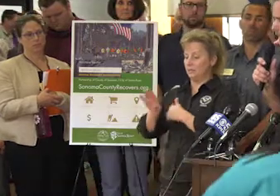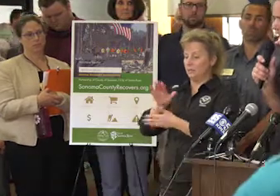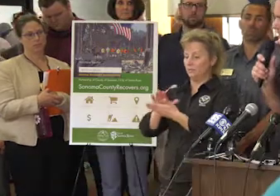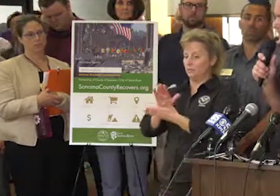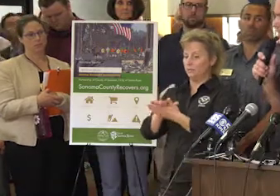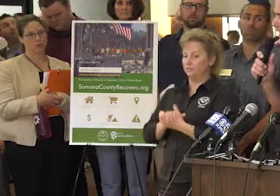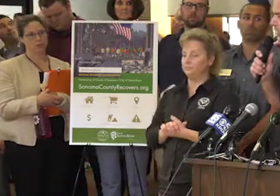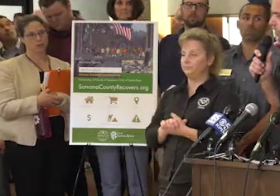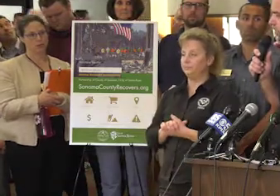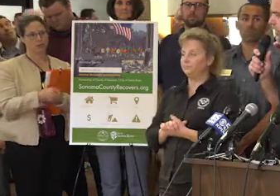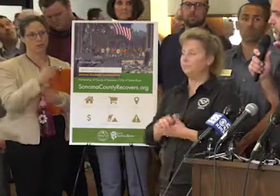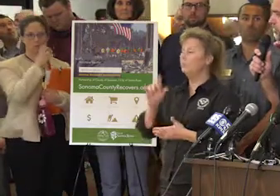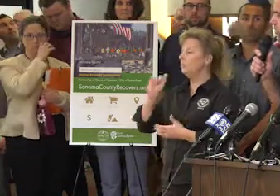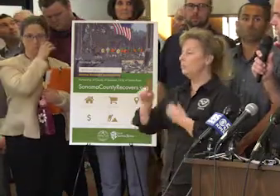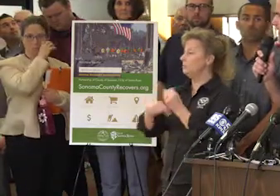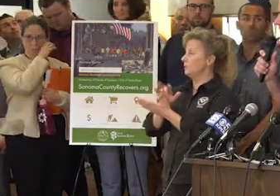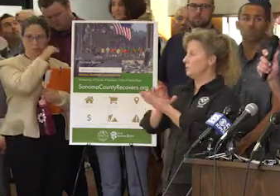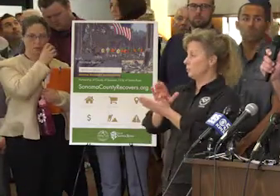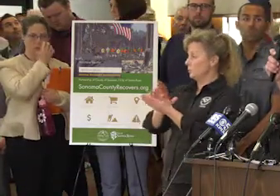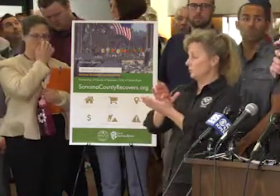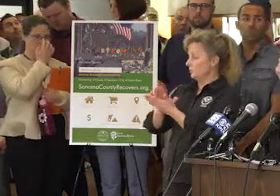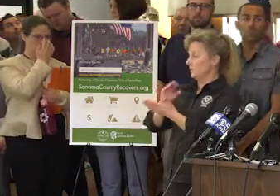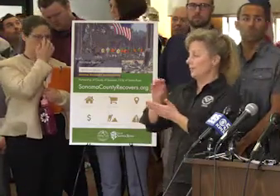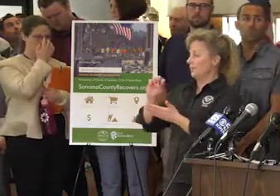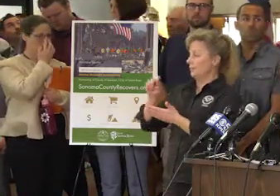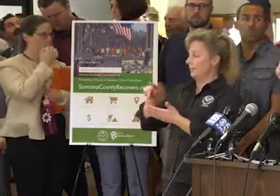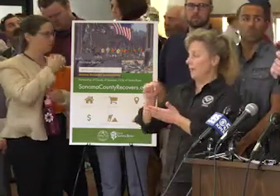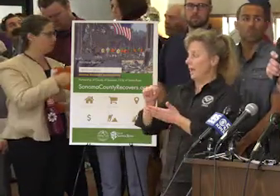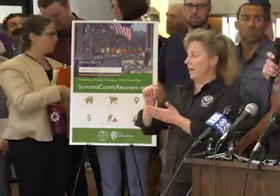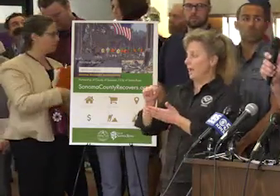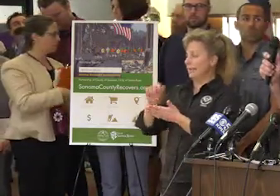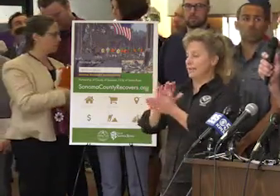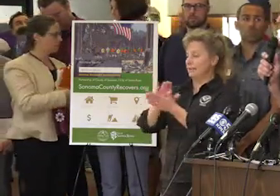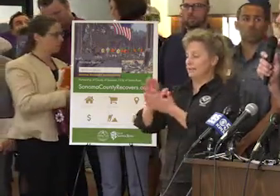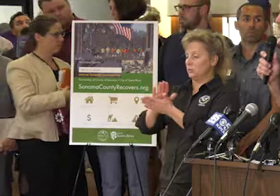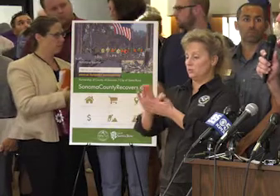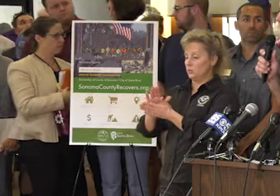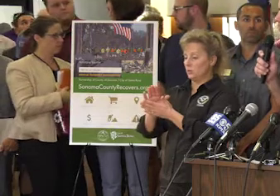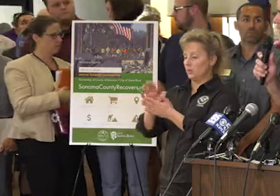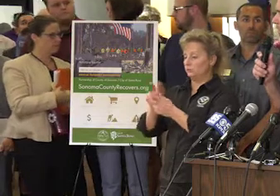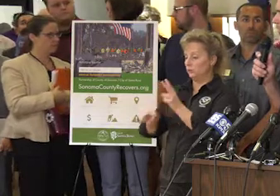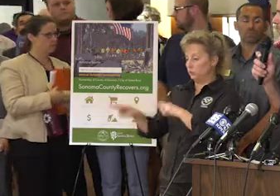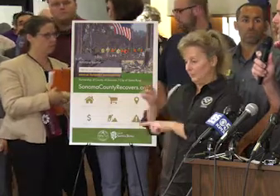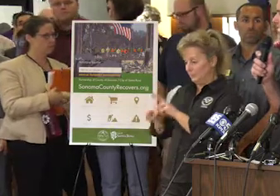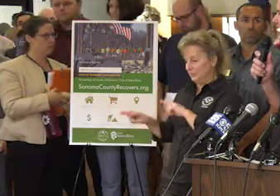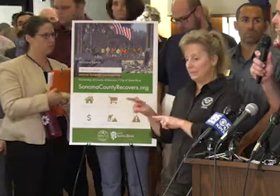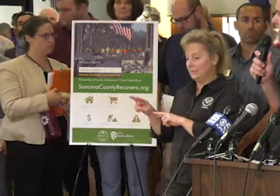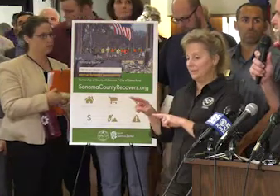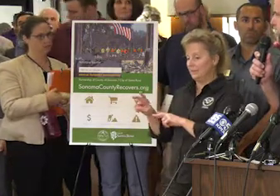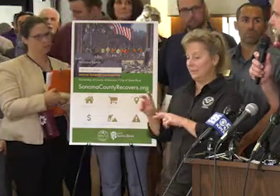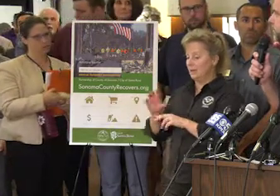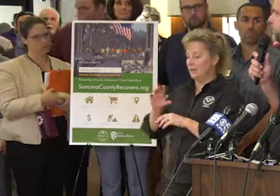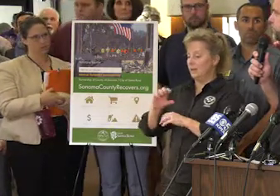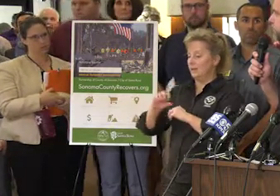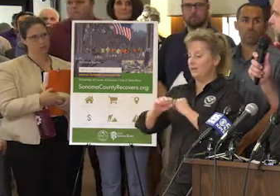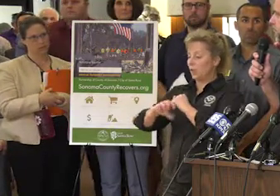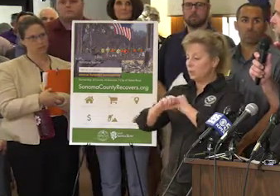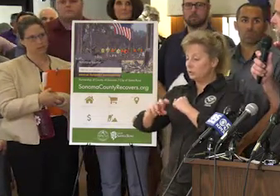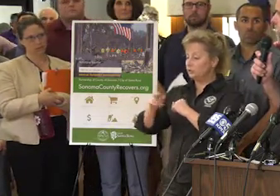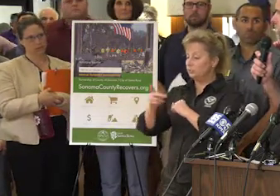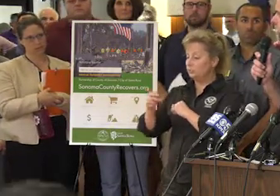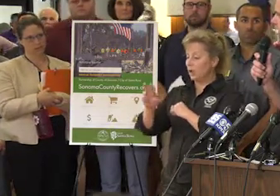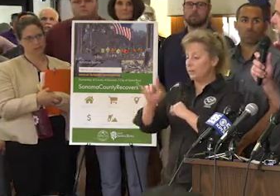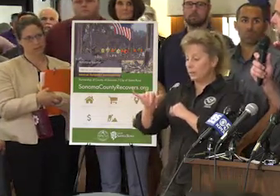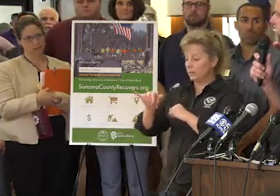so the question was about schools and the EPA sweeps. The commercial properties that have been completely